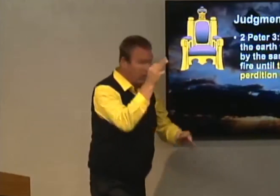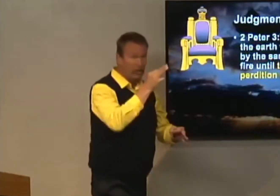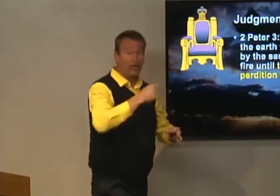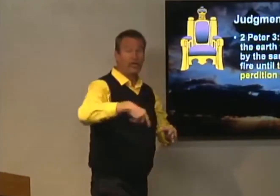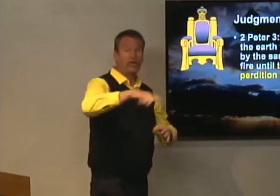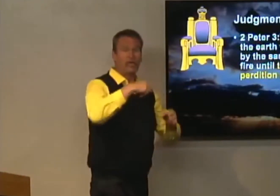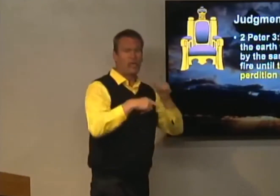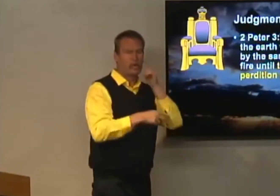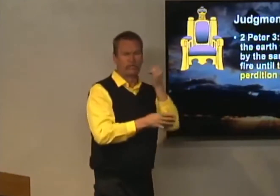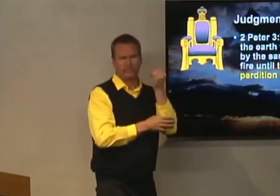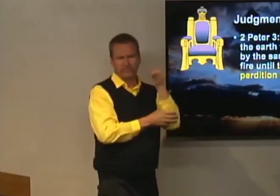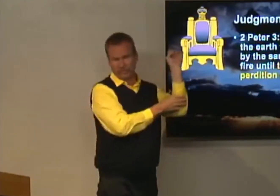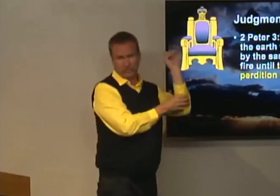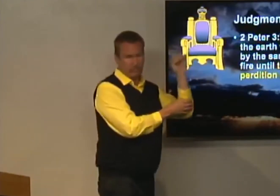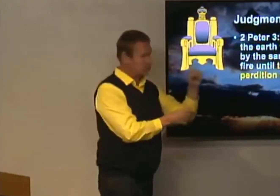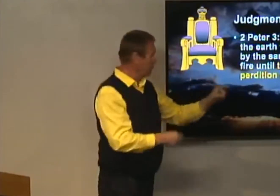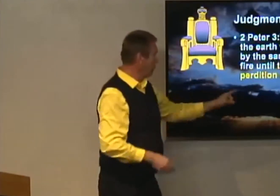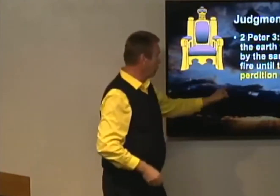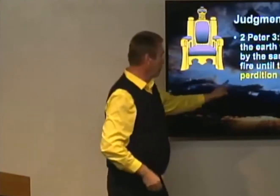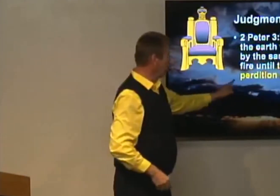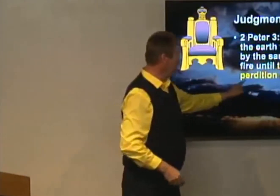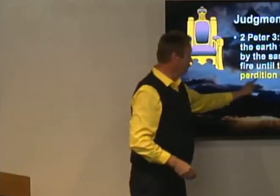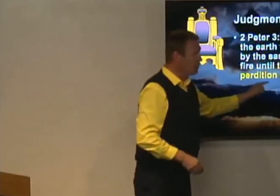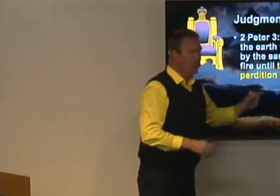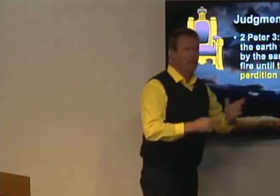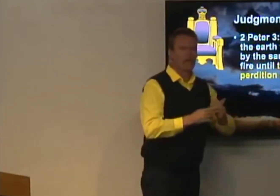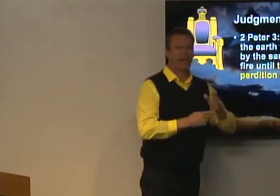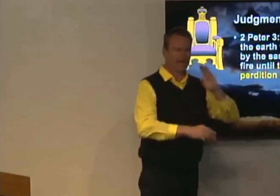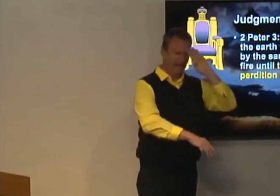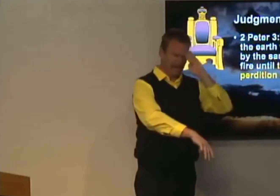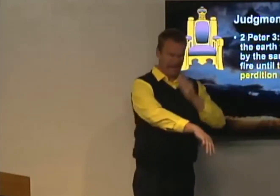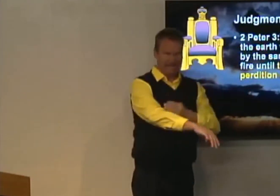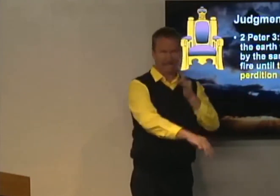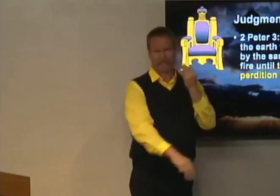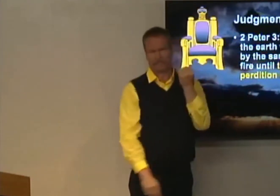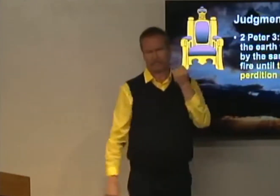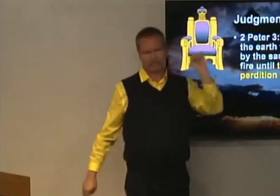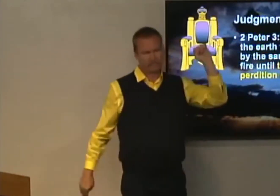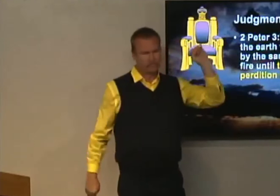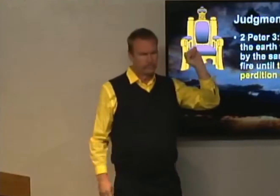He's reserving it for fire until the day of judgment and the perdition of ungodly men.